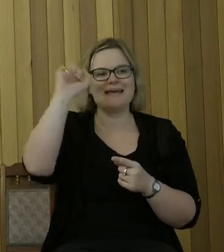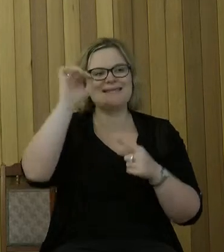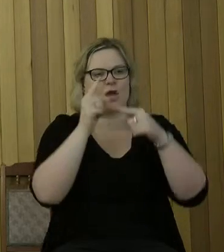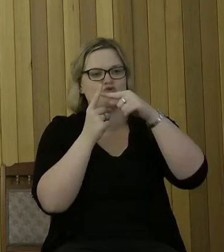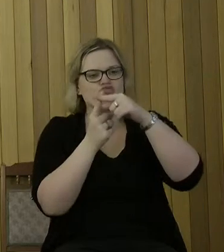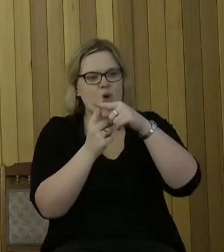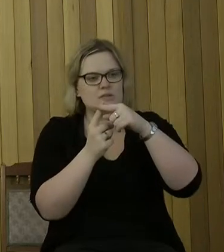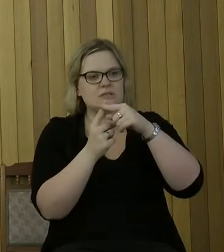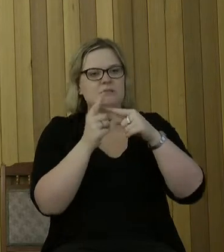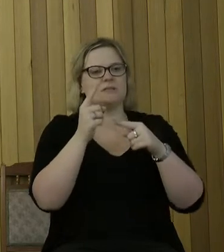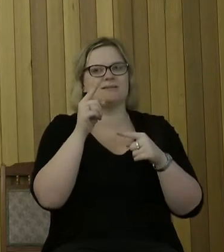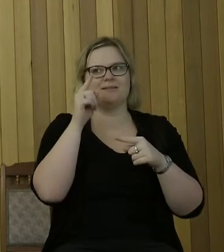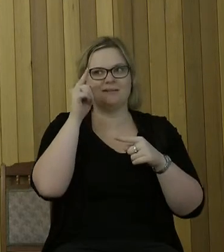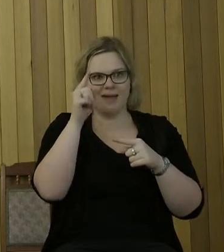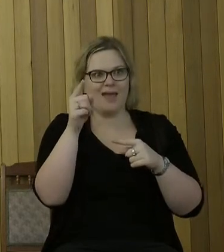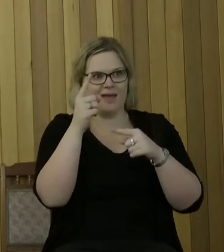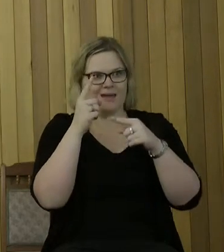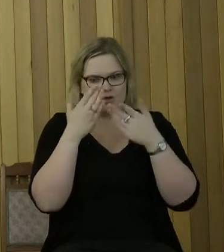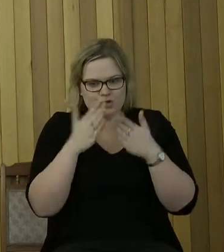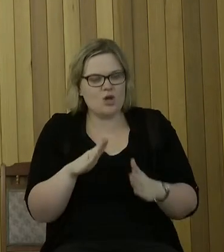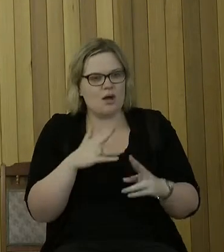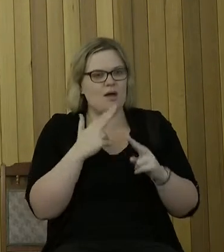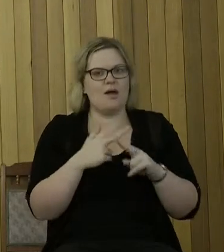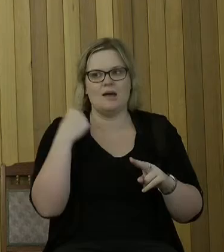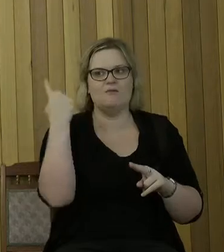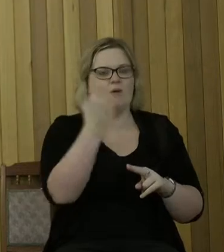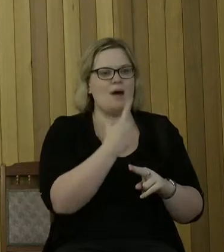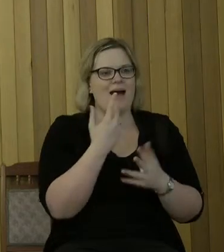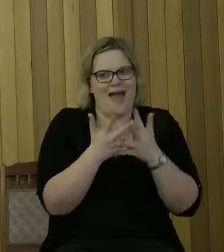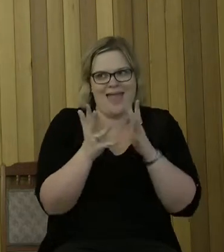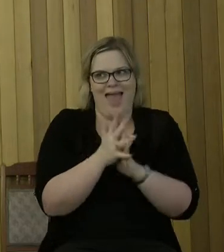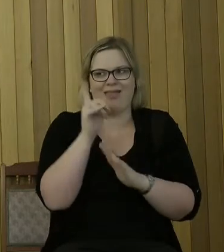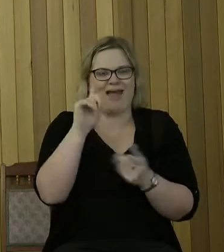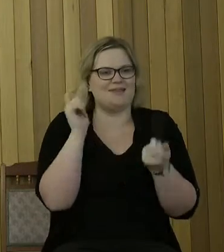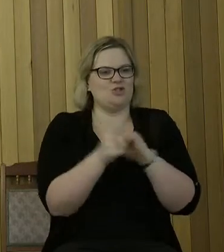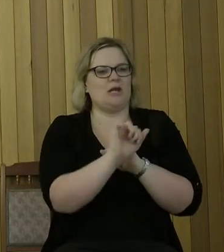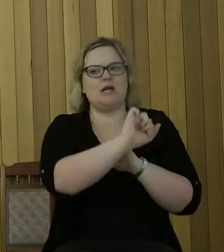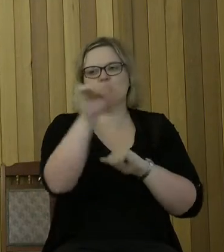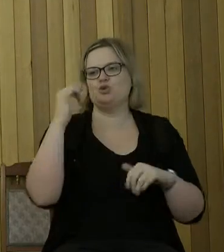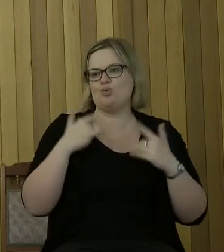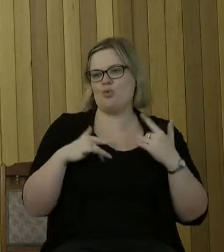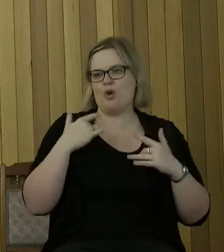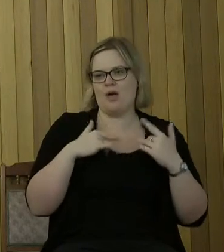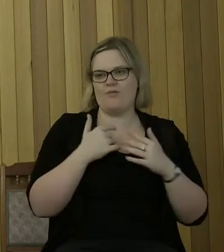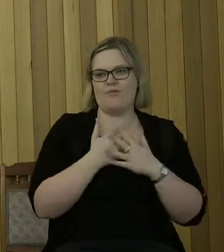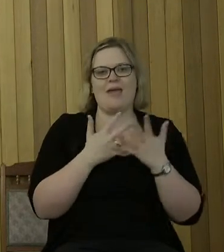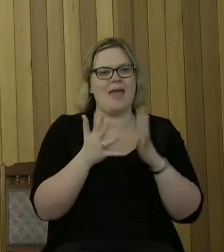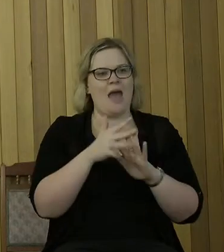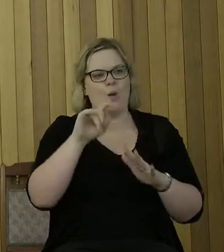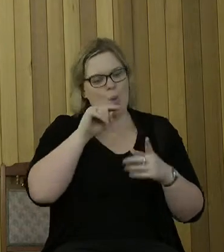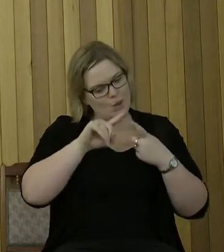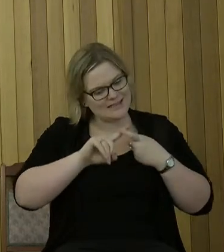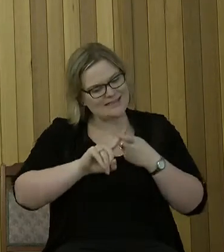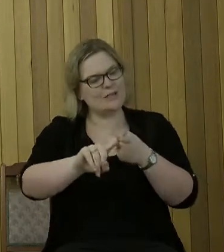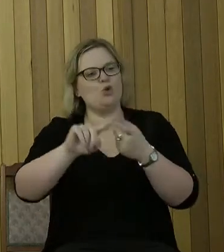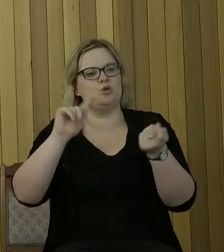cross, him crucified, and how that has changed your life and how it continues to